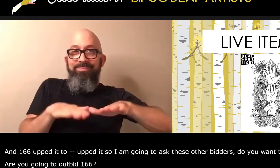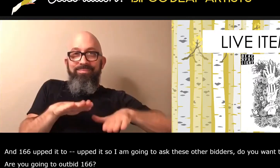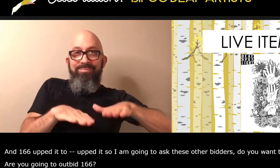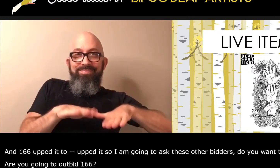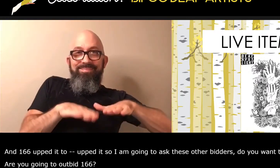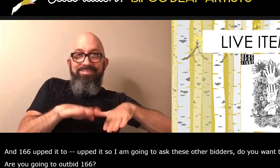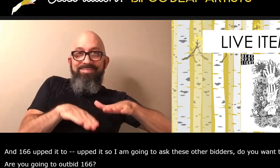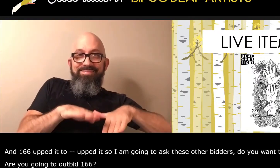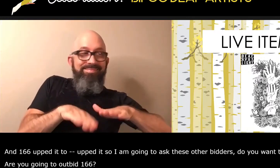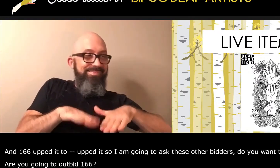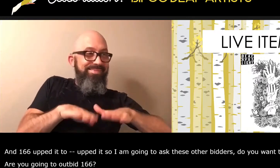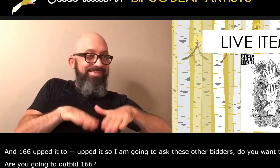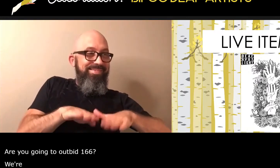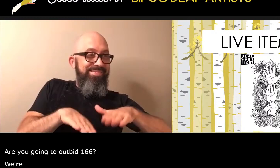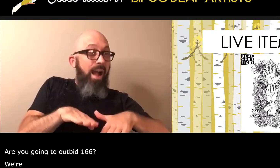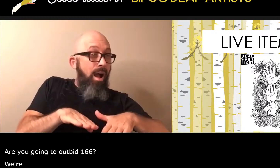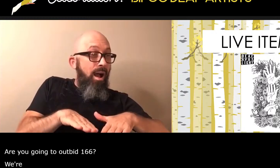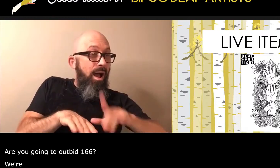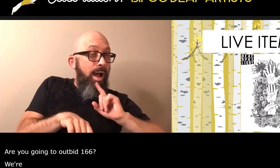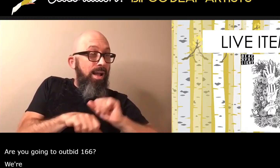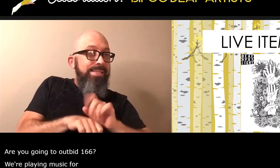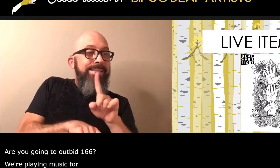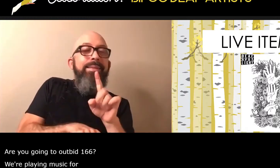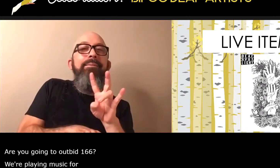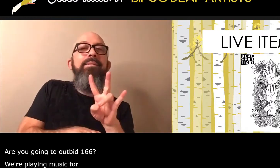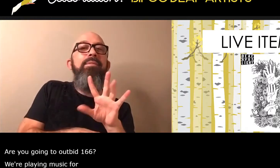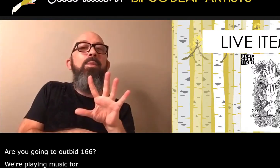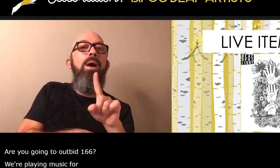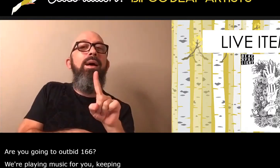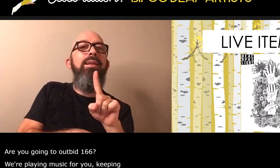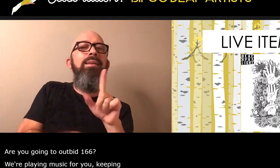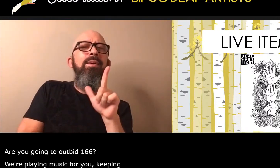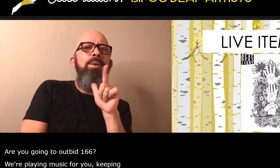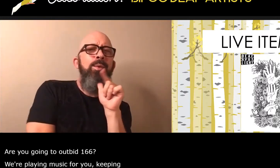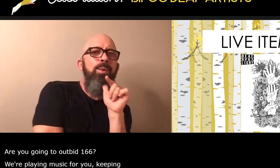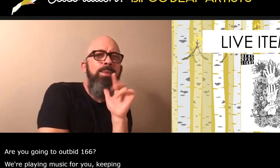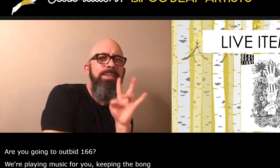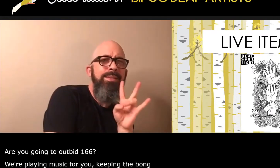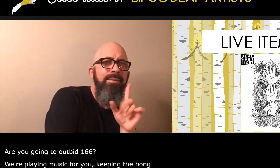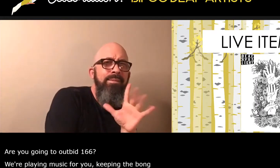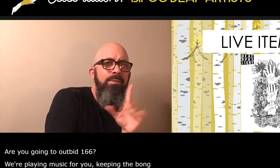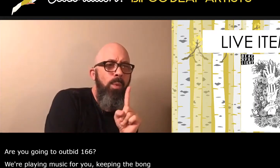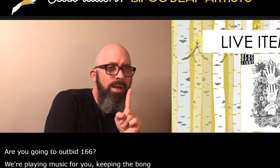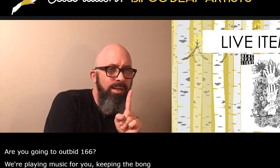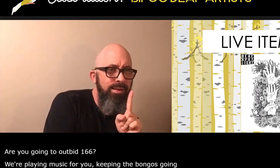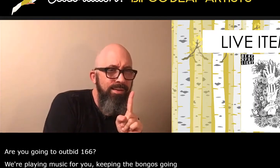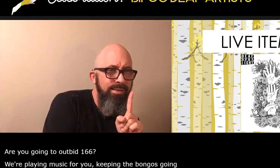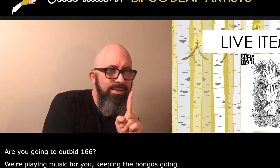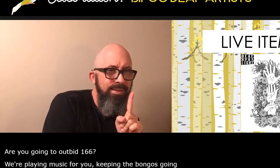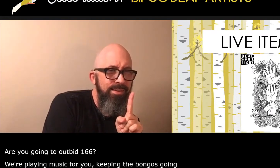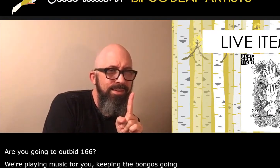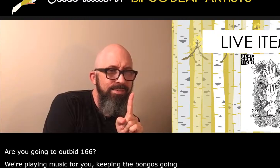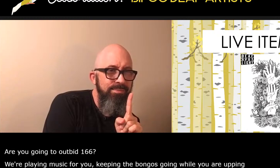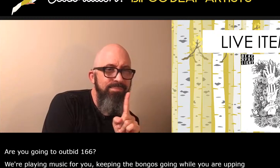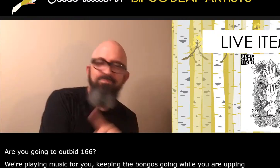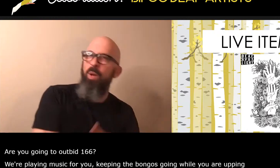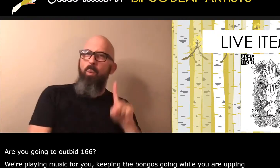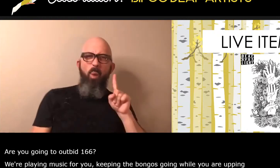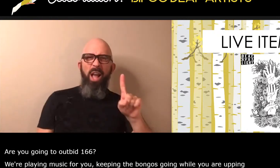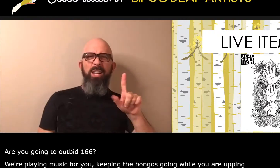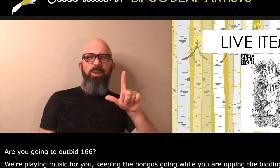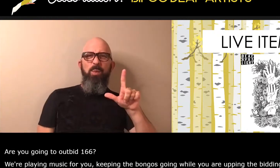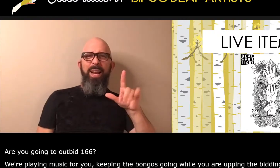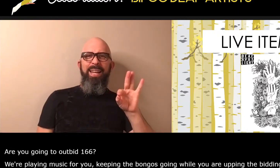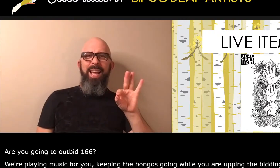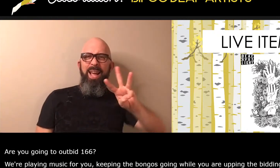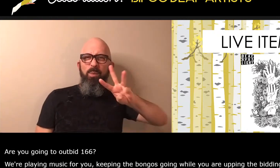We're playing music for you, keeping the bongos going while you're upping the bidding. Look at it, 751. Now, who went up it by